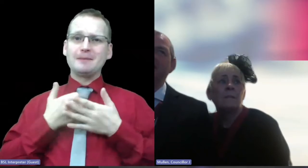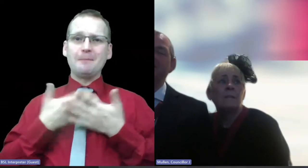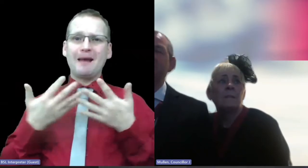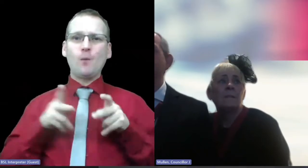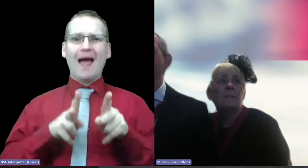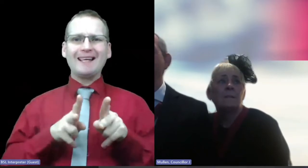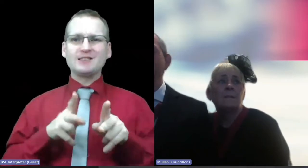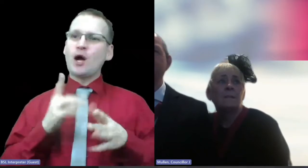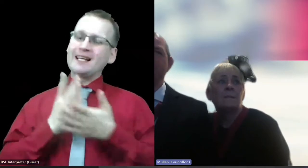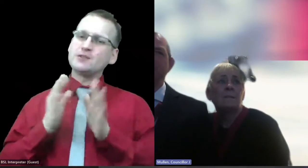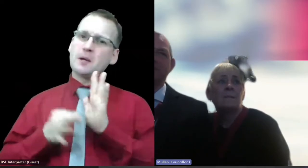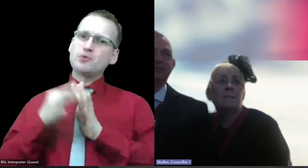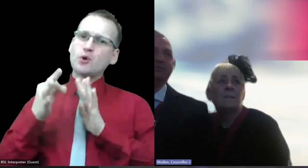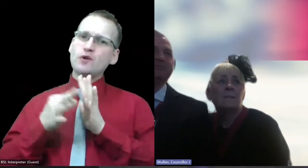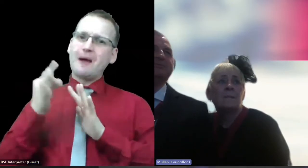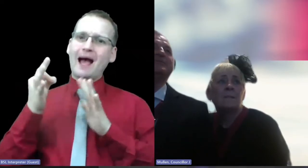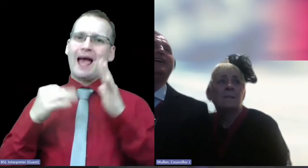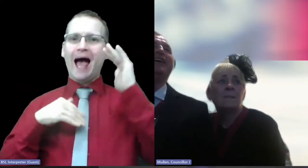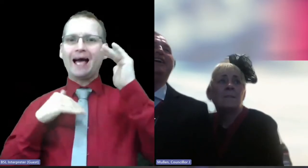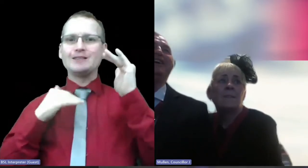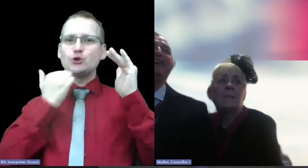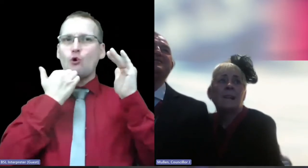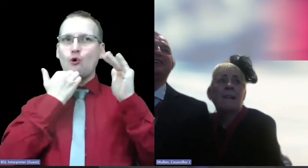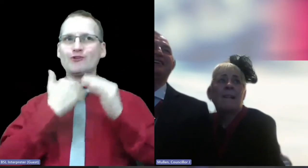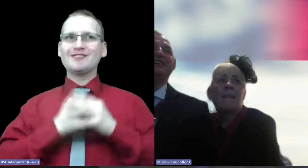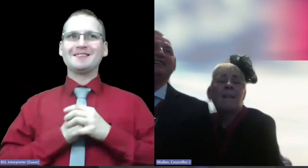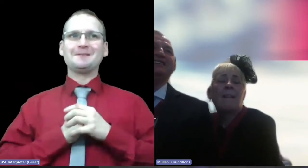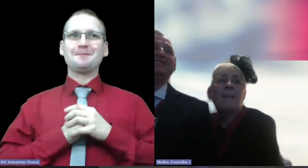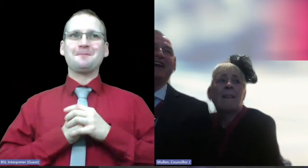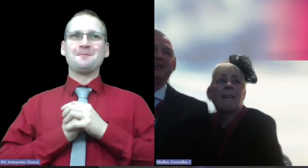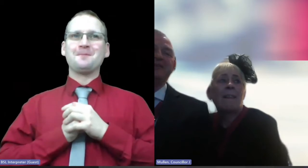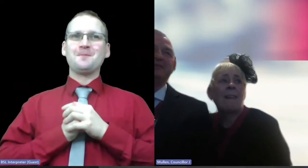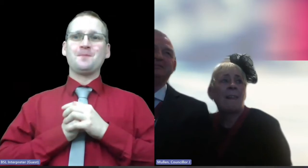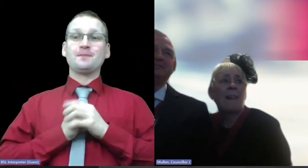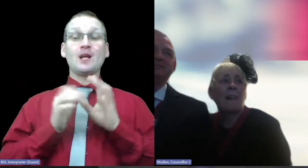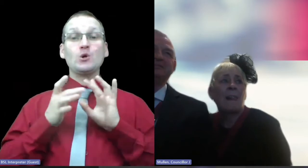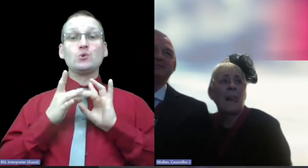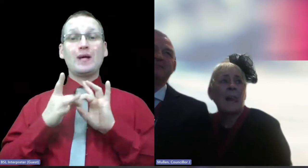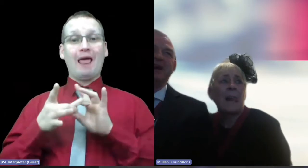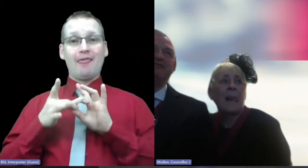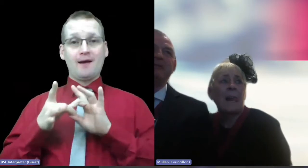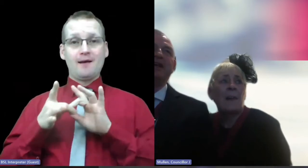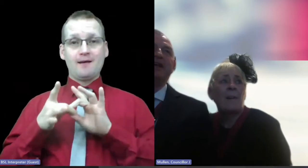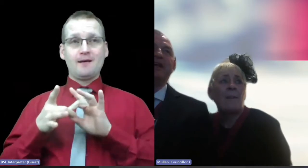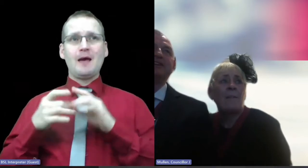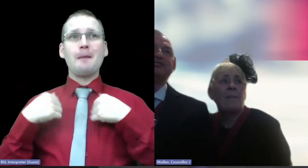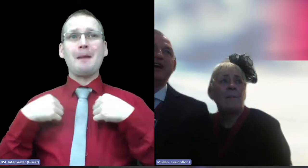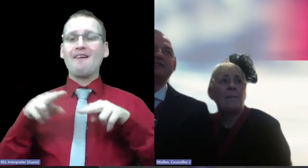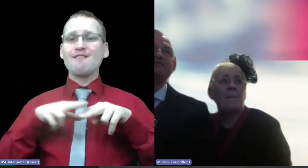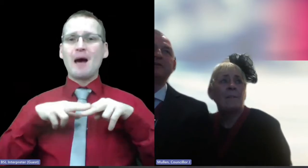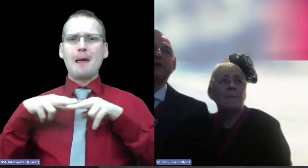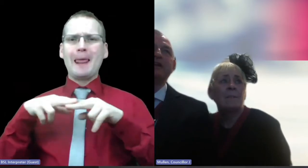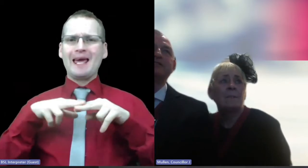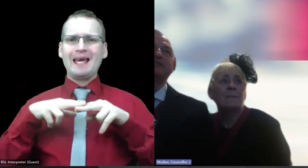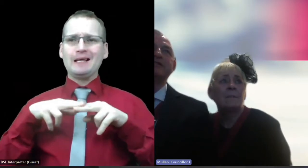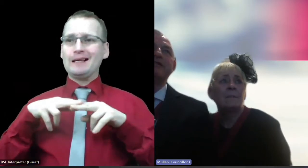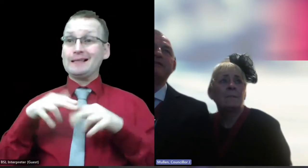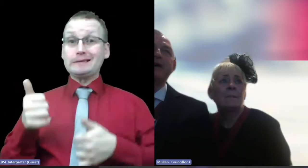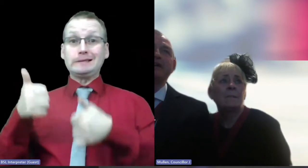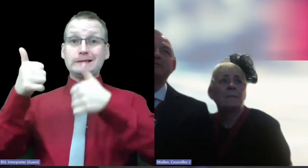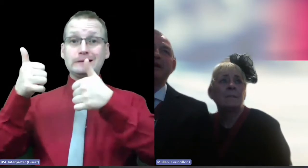at least improving my high scores. Together, my family, its trials and